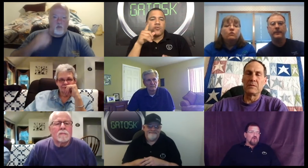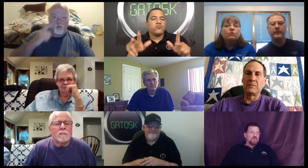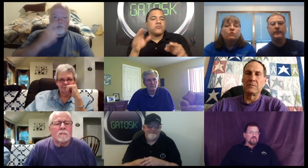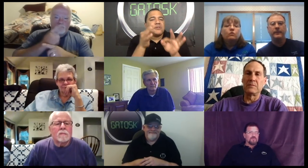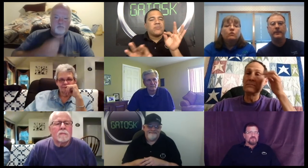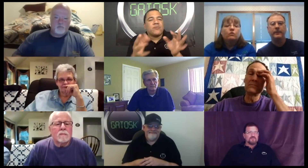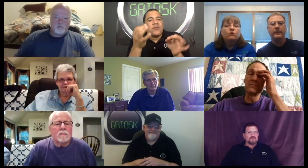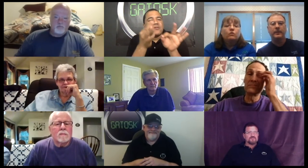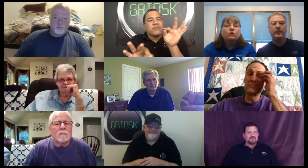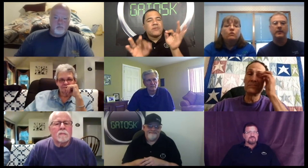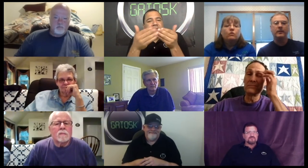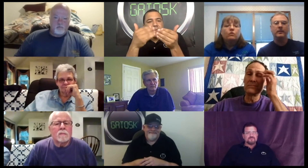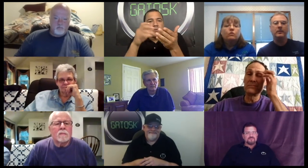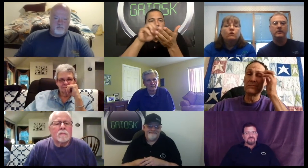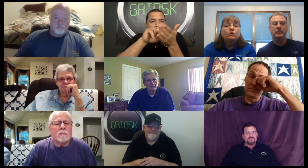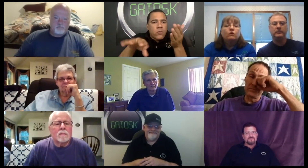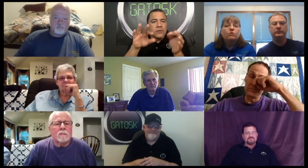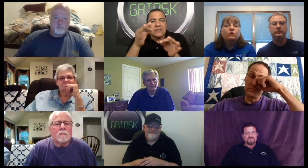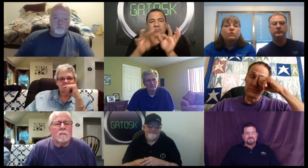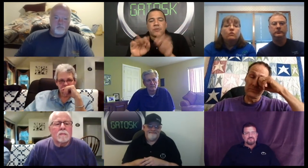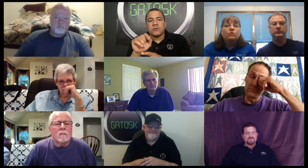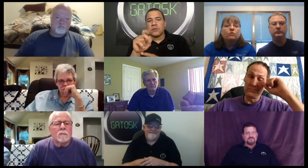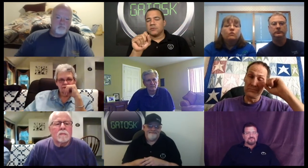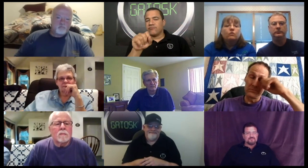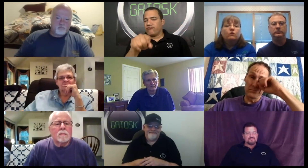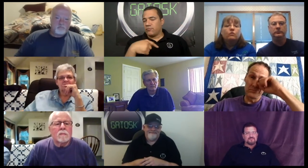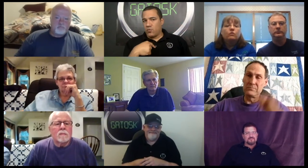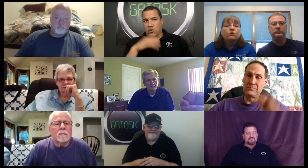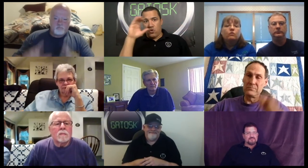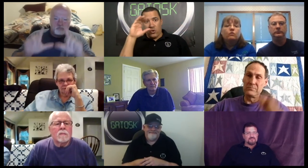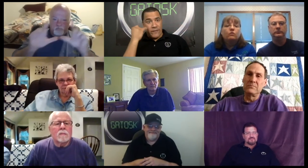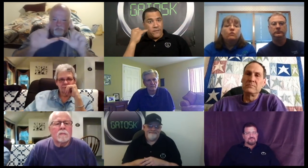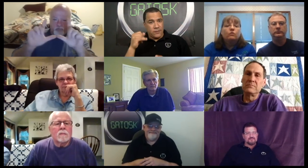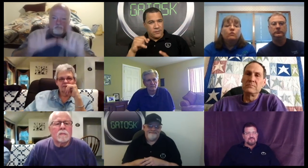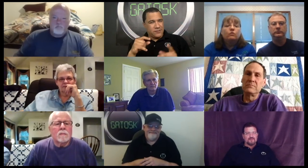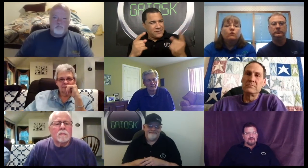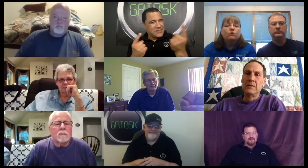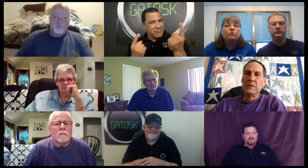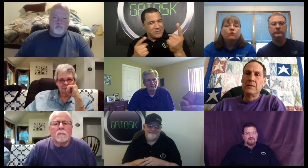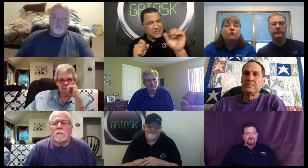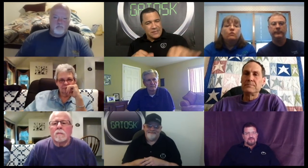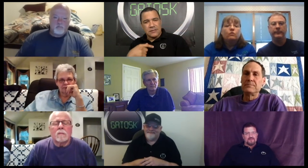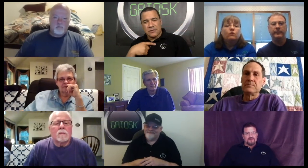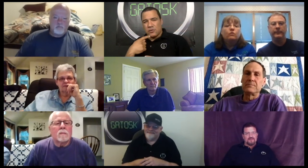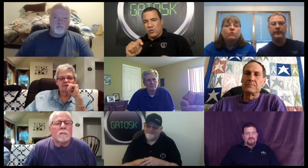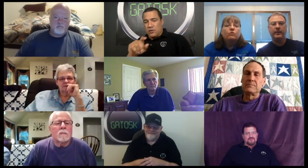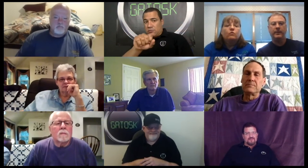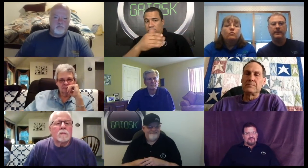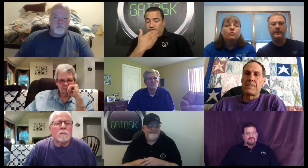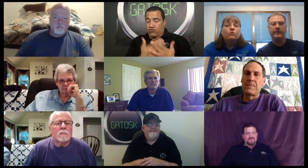needed for. We need something that's very simple, user friendly. You can remove backgrounds and things. Yes, and we are working on something like that.